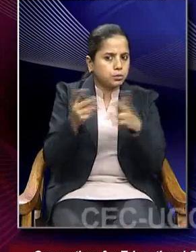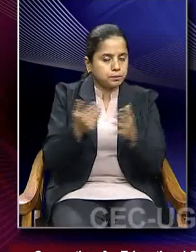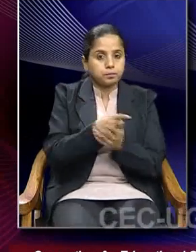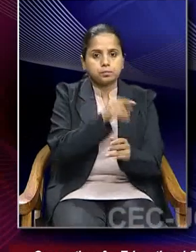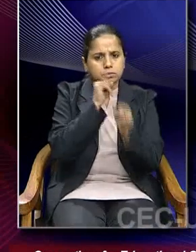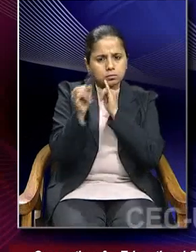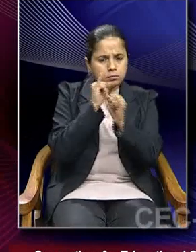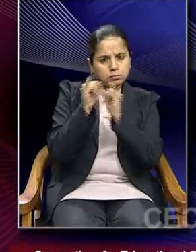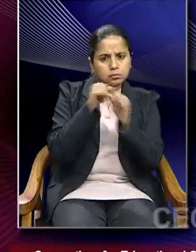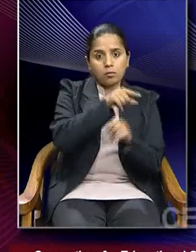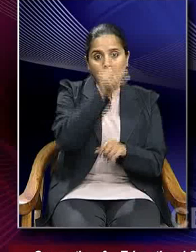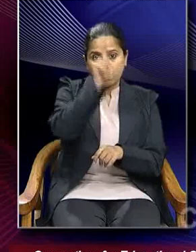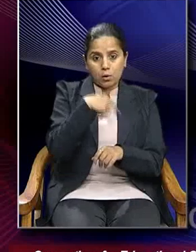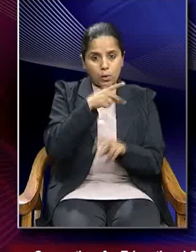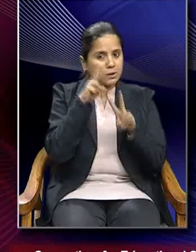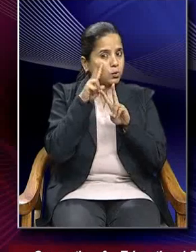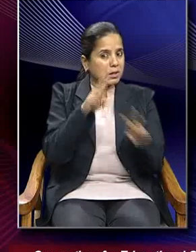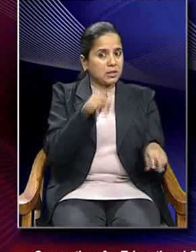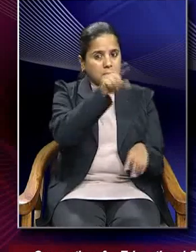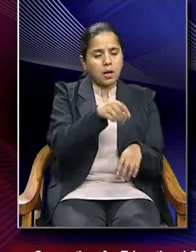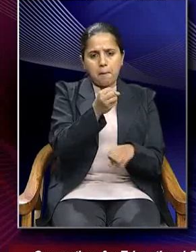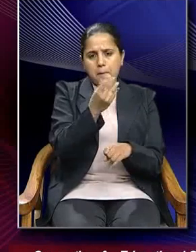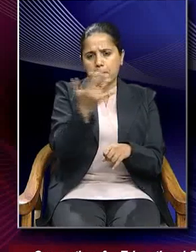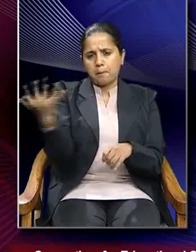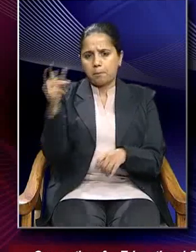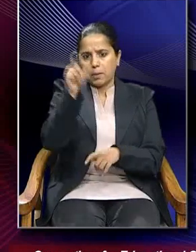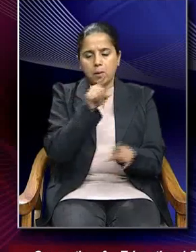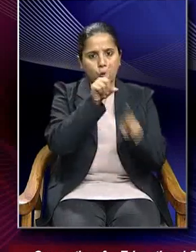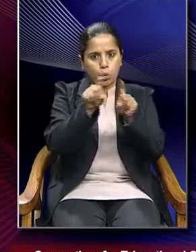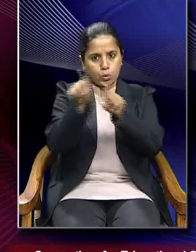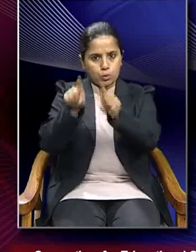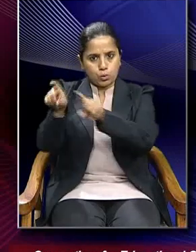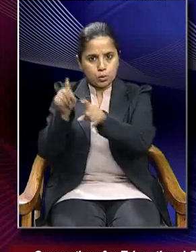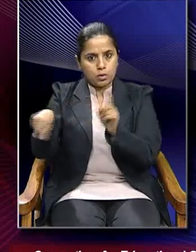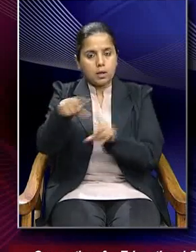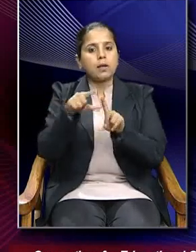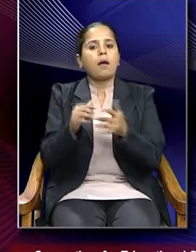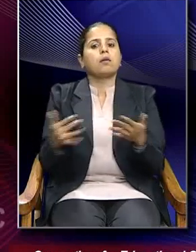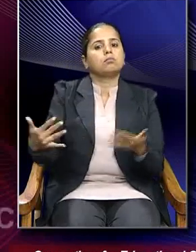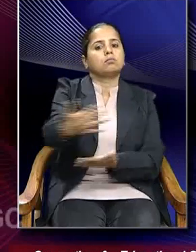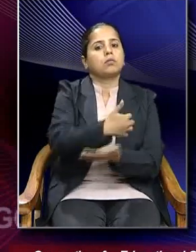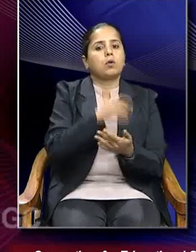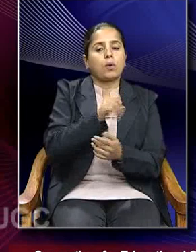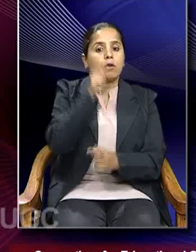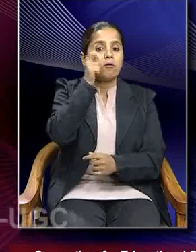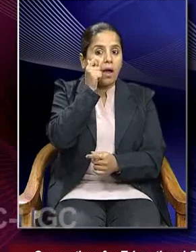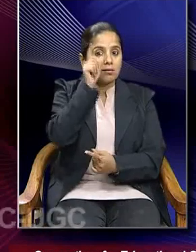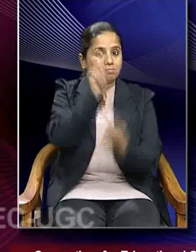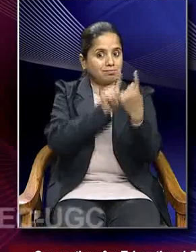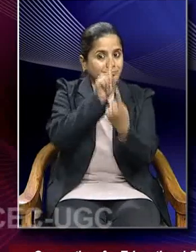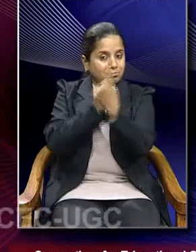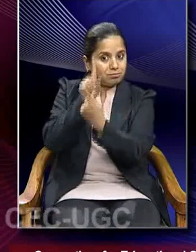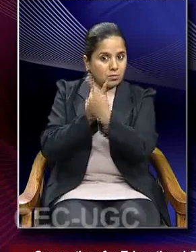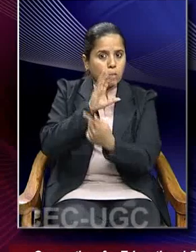The researcher interviews a number of respondents to obtain information through face-to-face